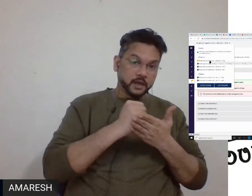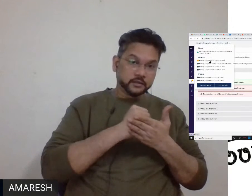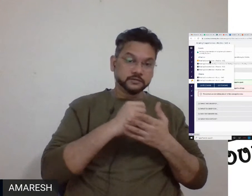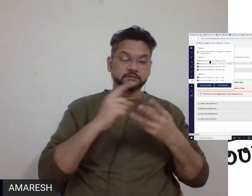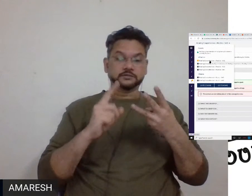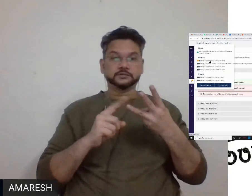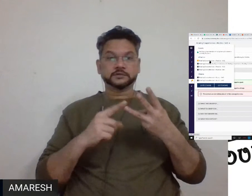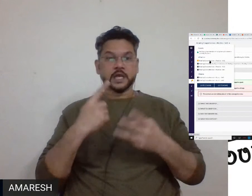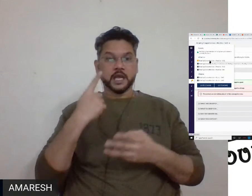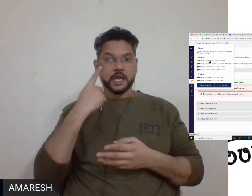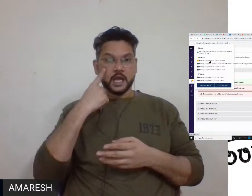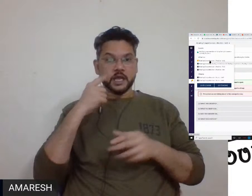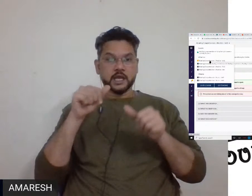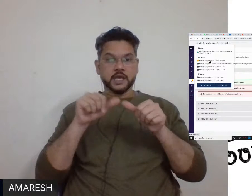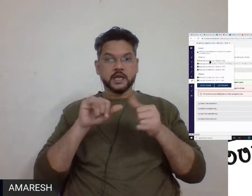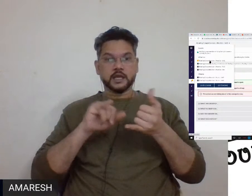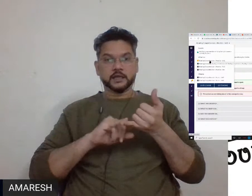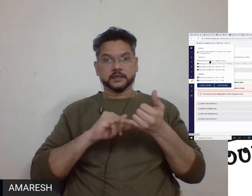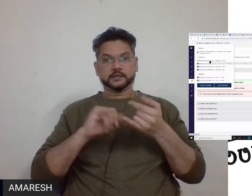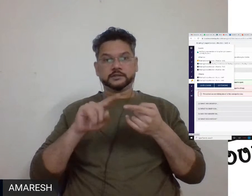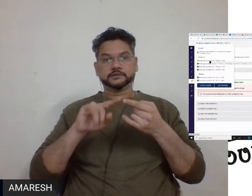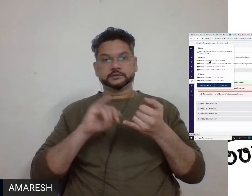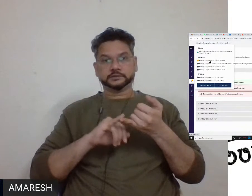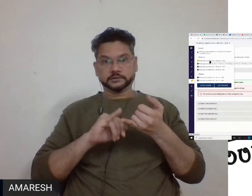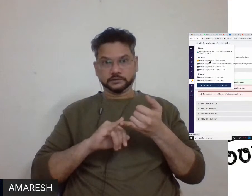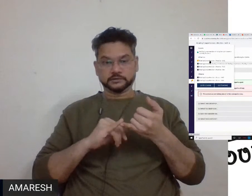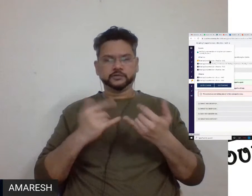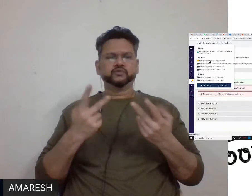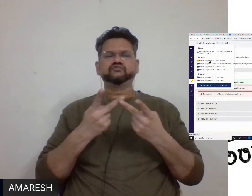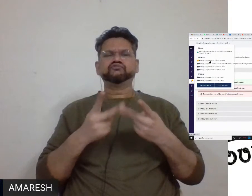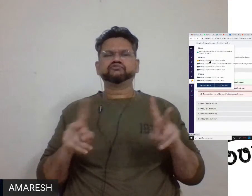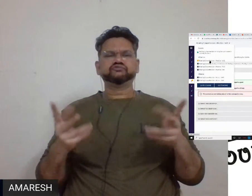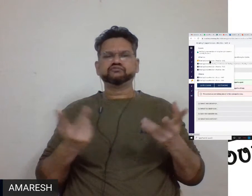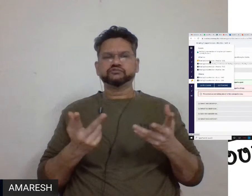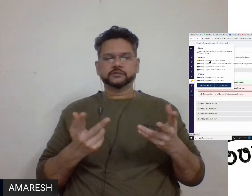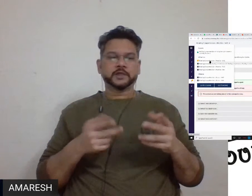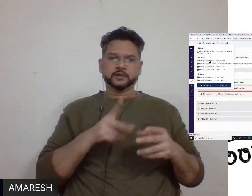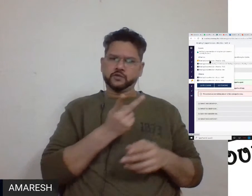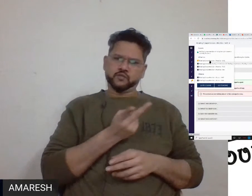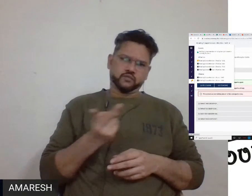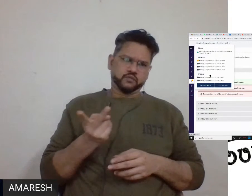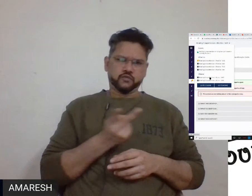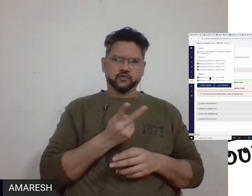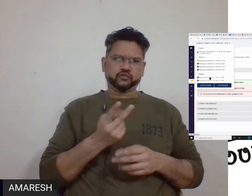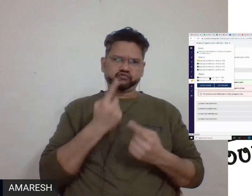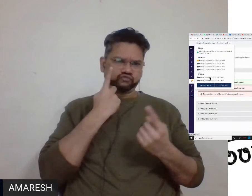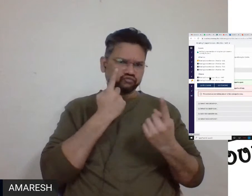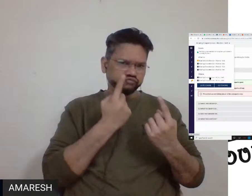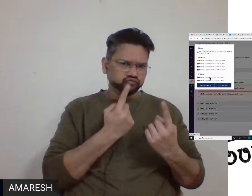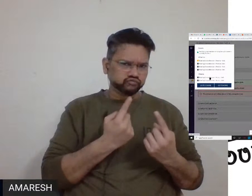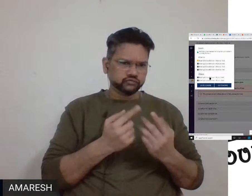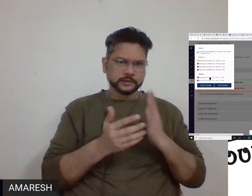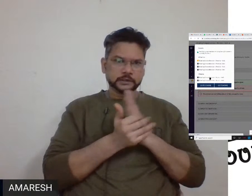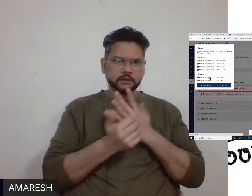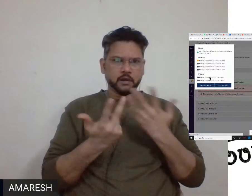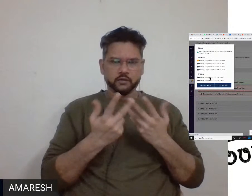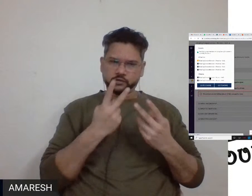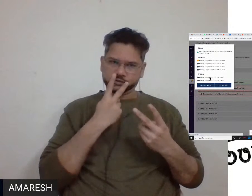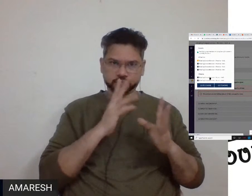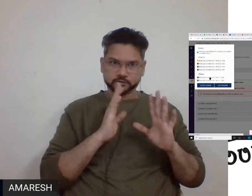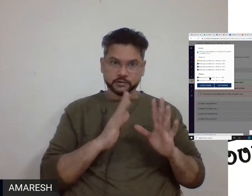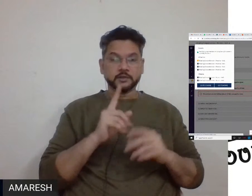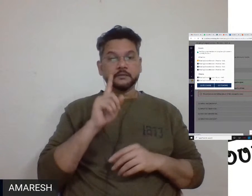are basically evaluating the whatever they learned, right? The difference is when you talk about